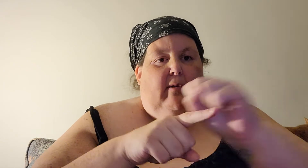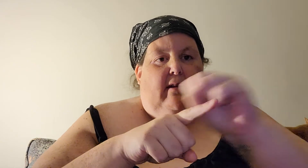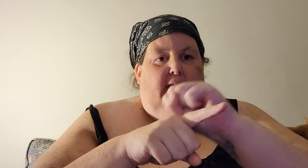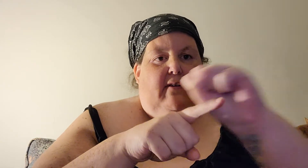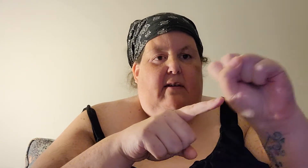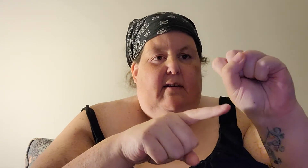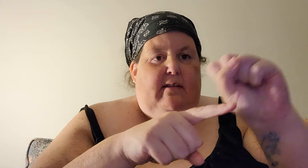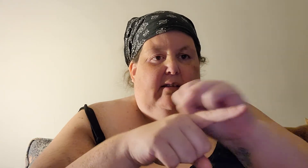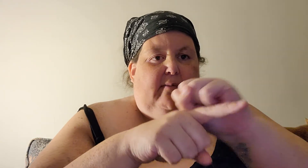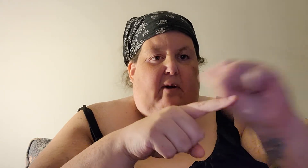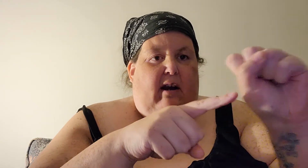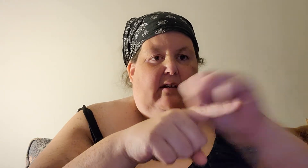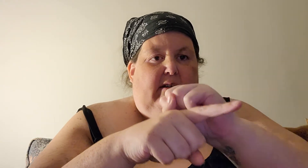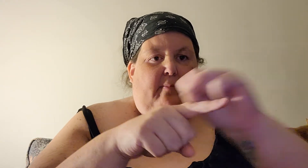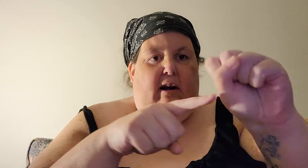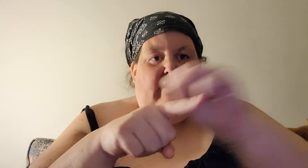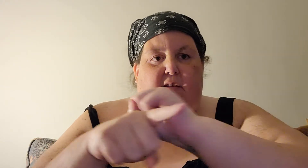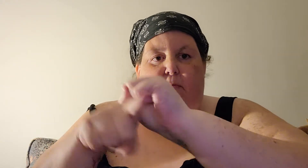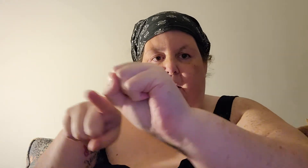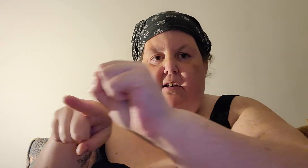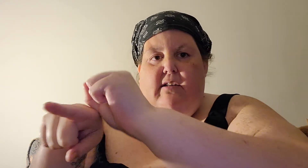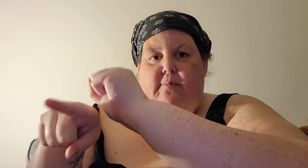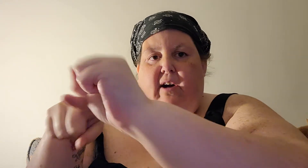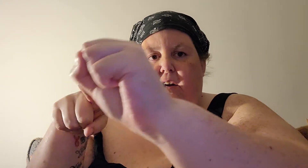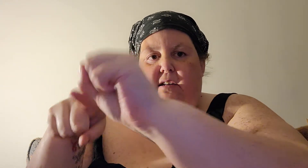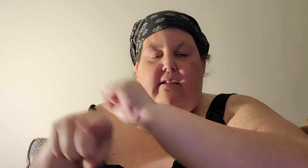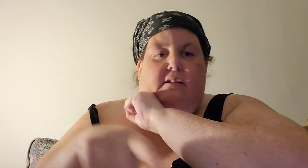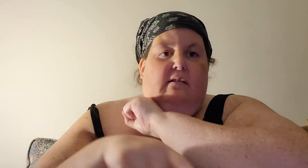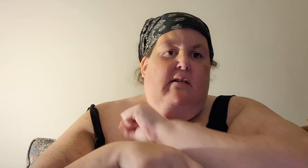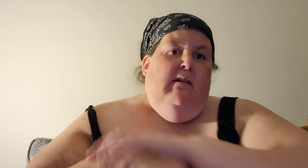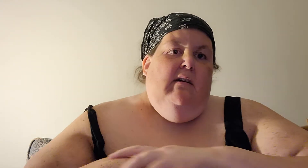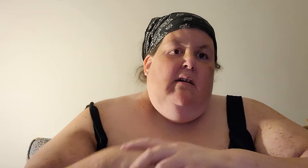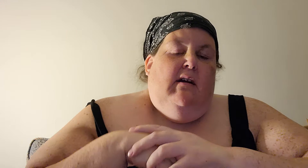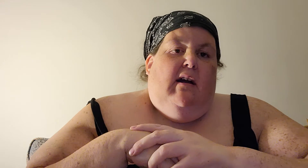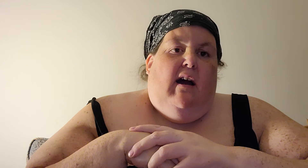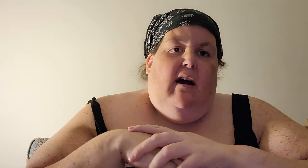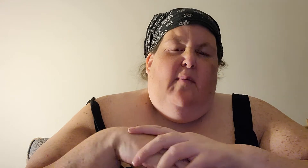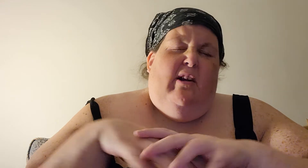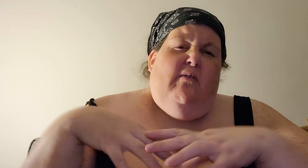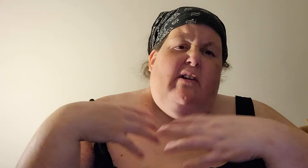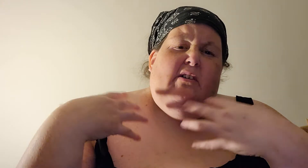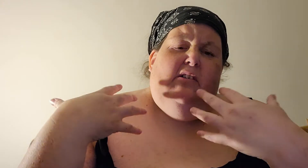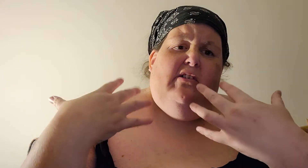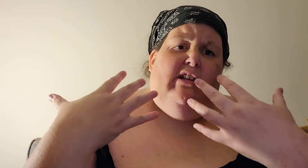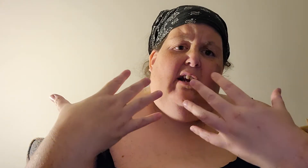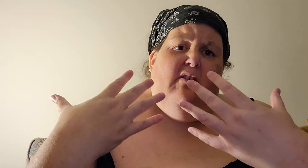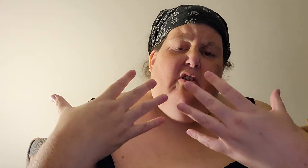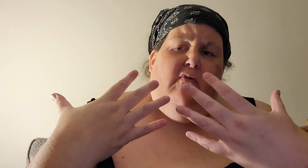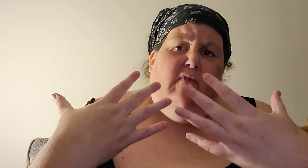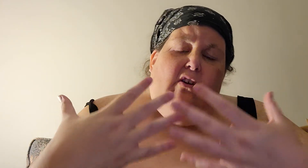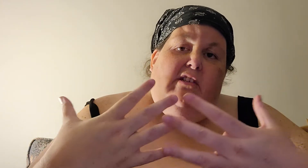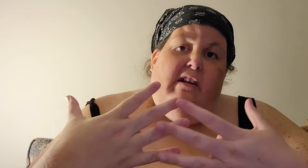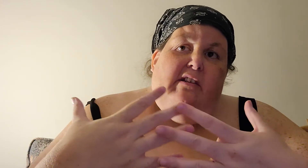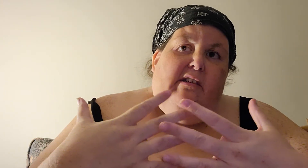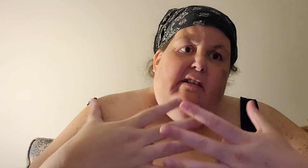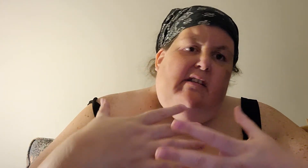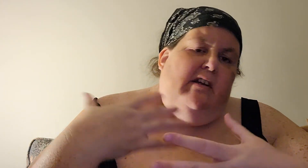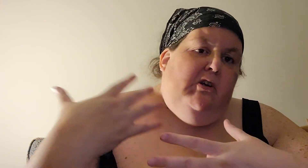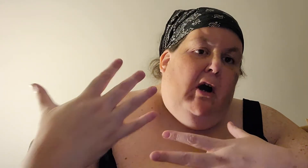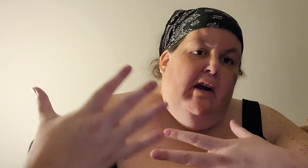believe this is practice, practice, practice, practice. I don't understand how to do full sentences. I try